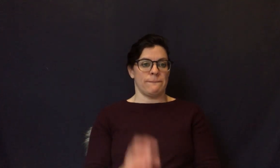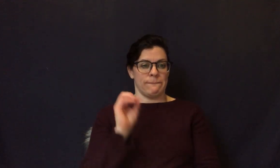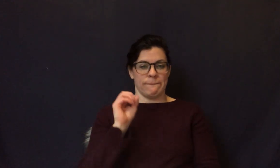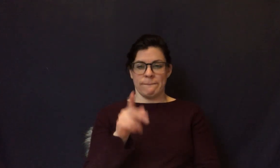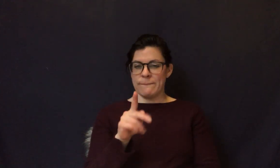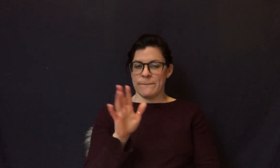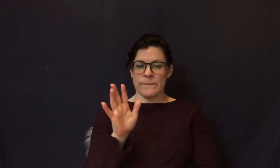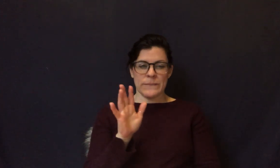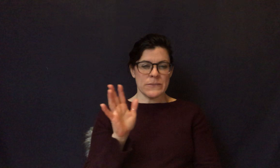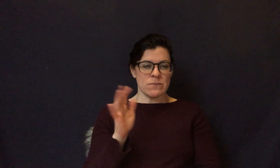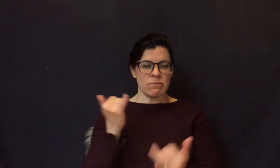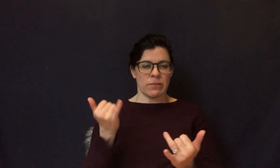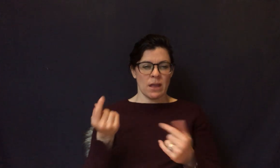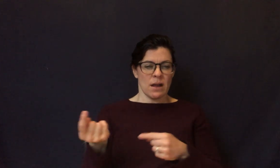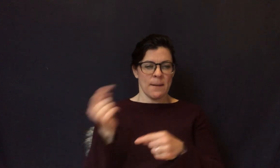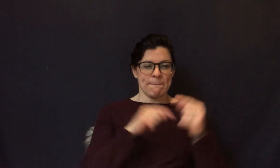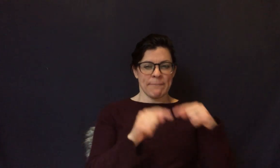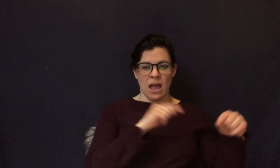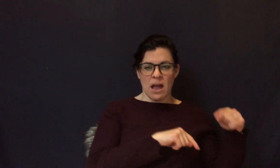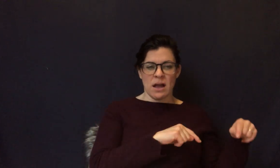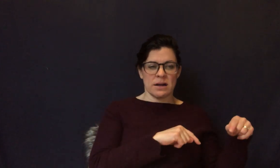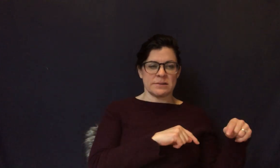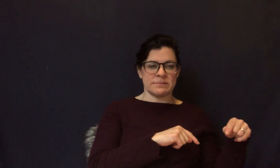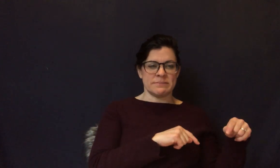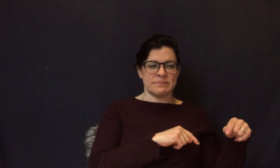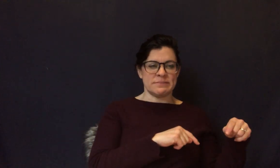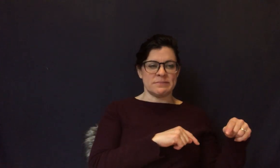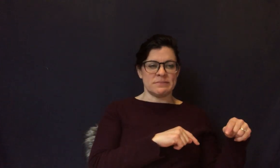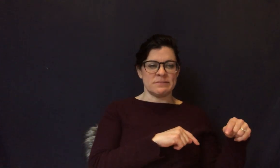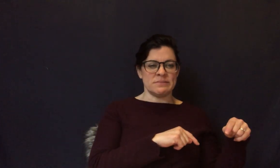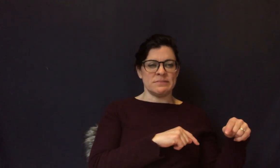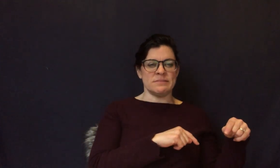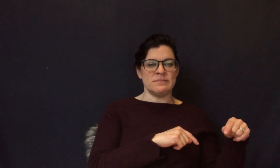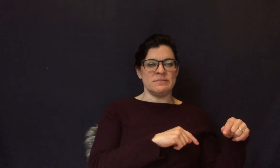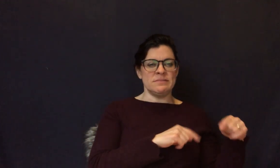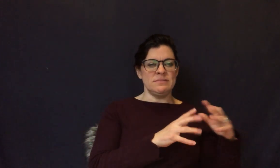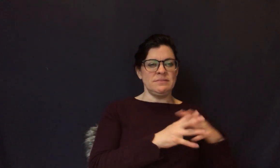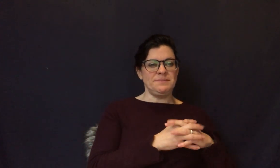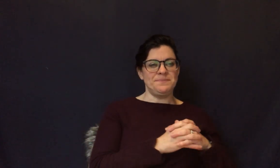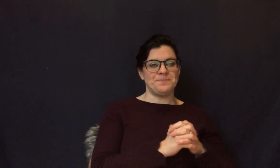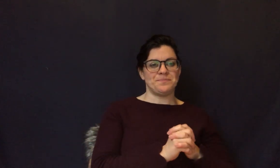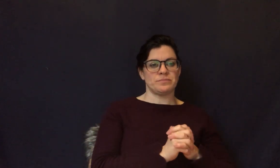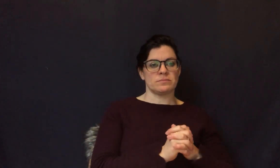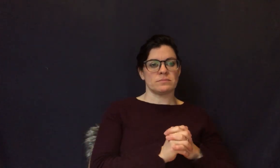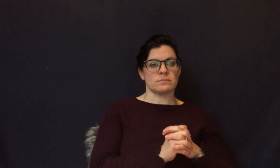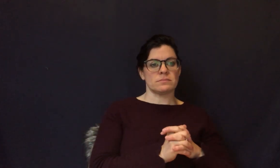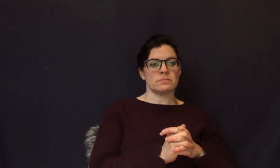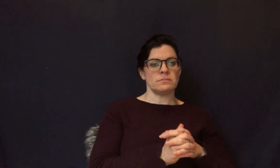going to do. Now, real quick, now we haven't even started the page yet. Okay, how do I put out a fire?